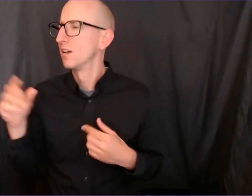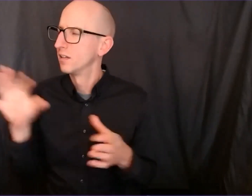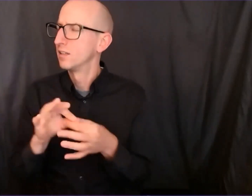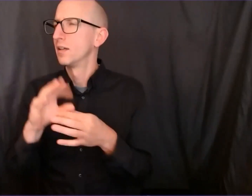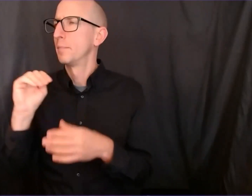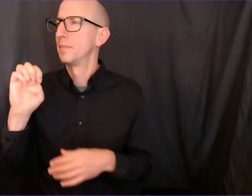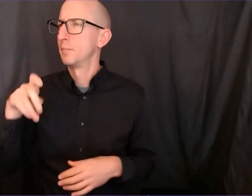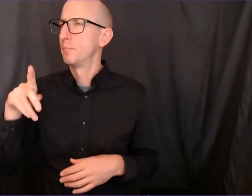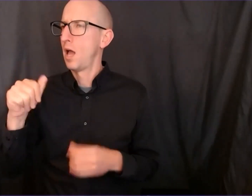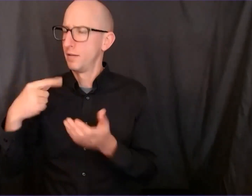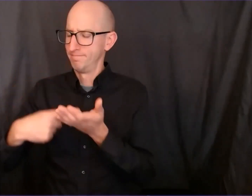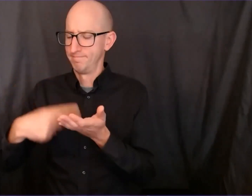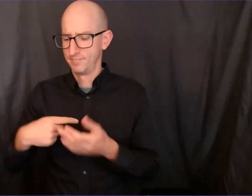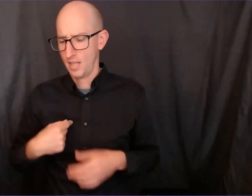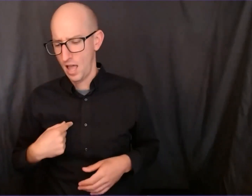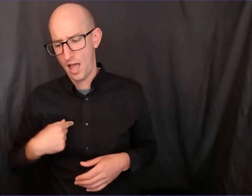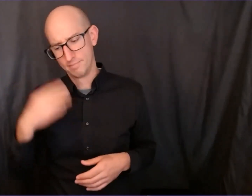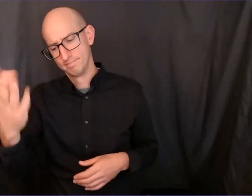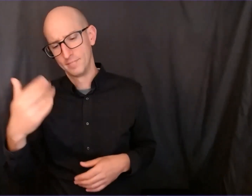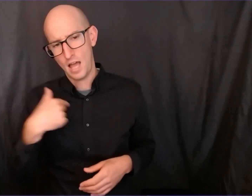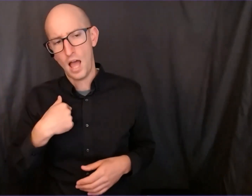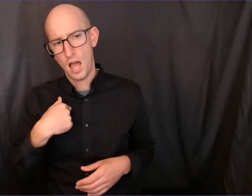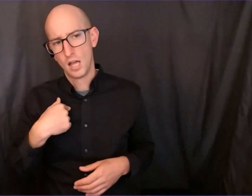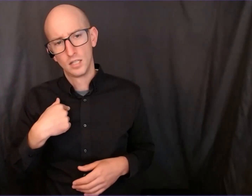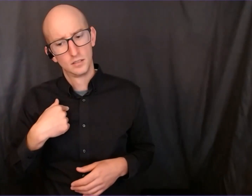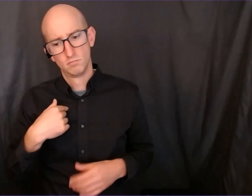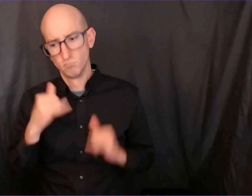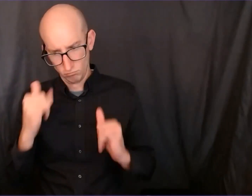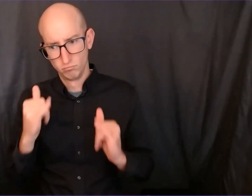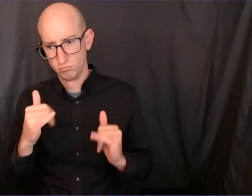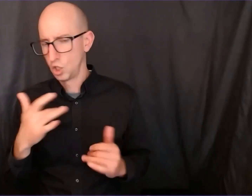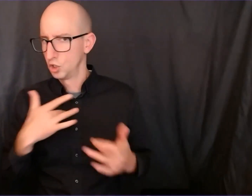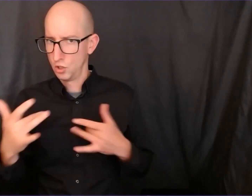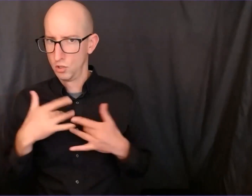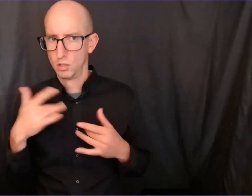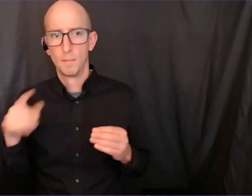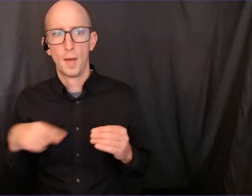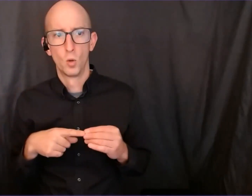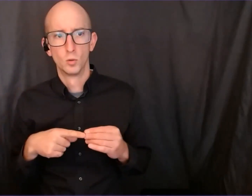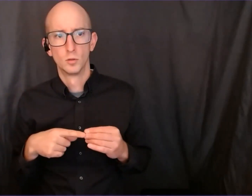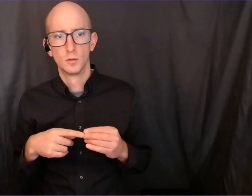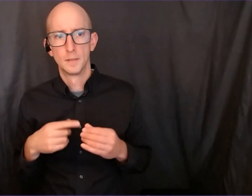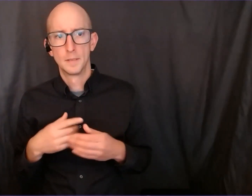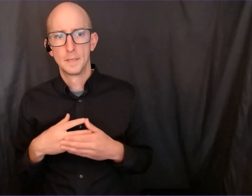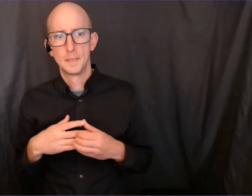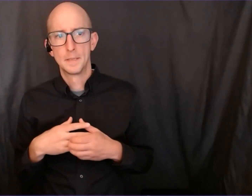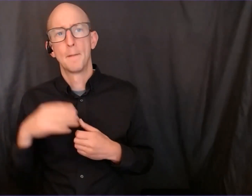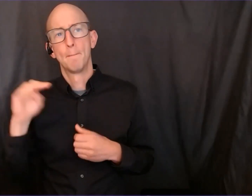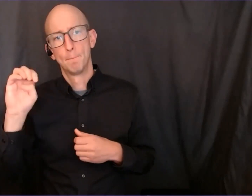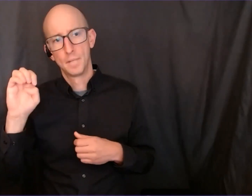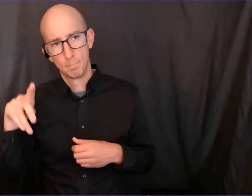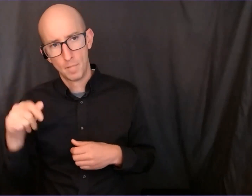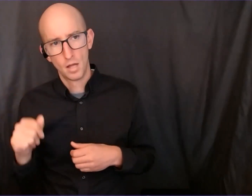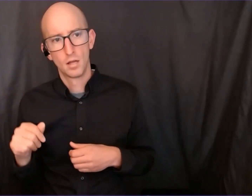I'll just say I share concerns around MIPA and the way